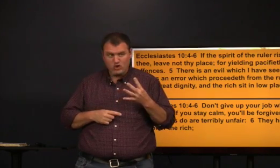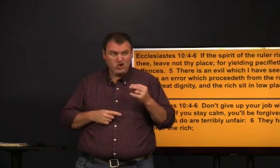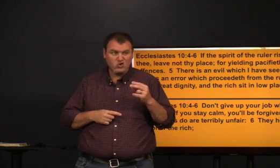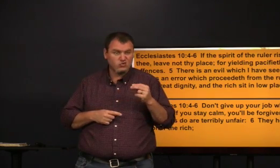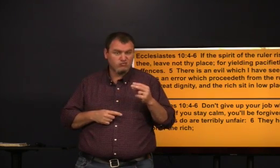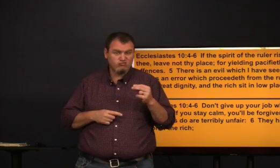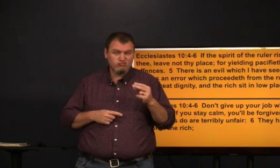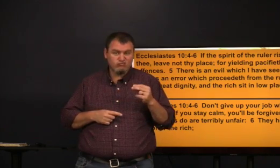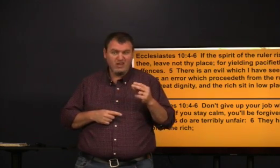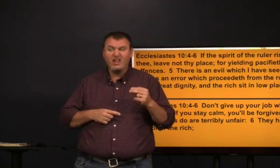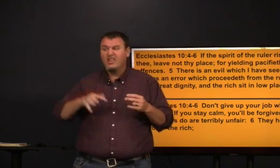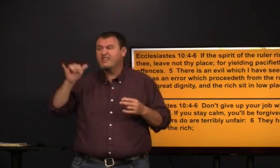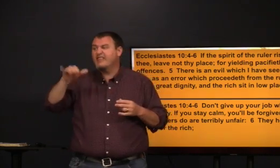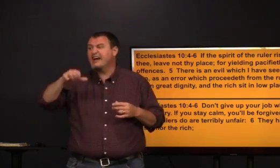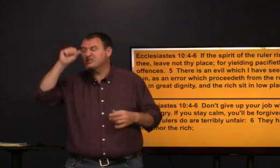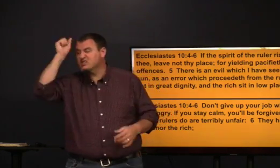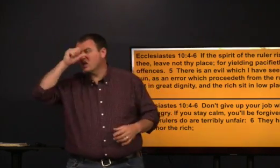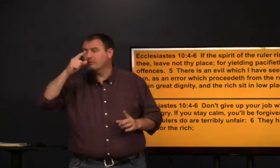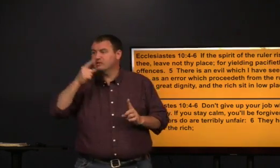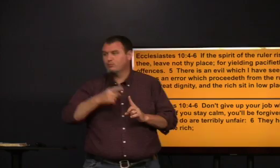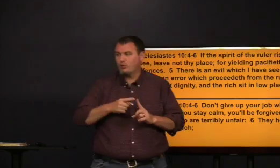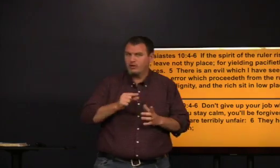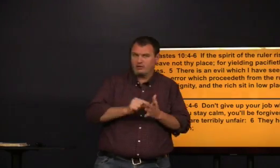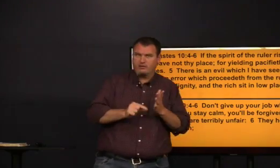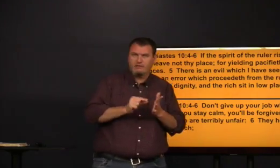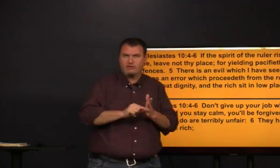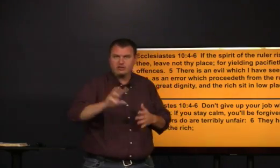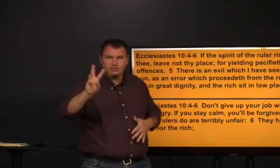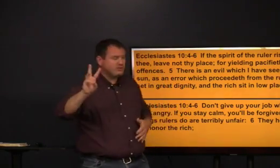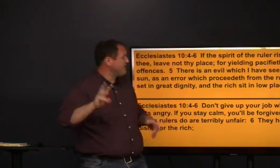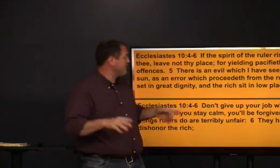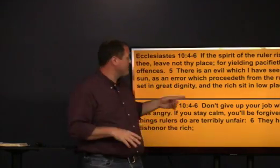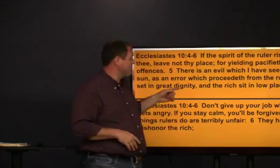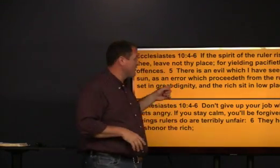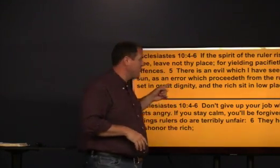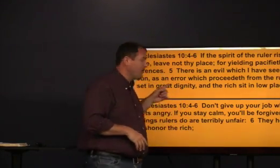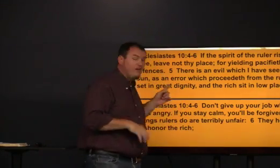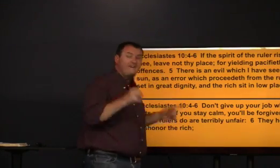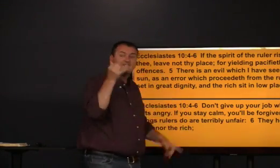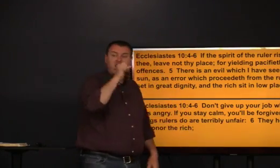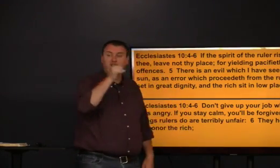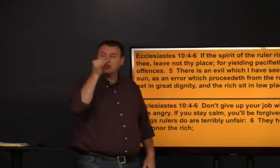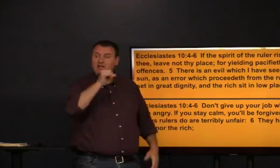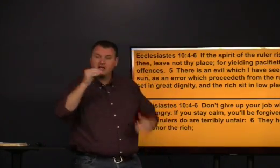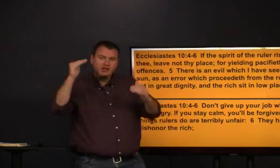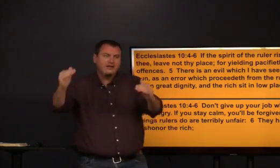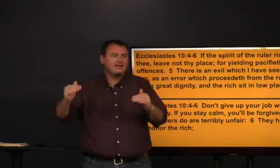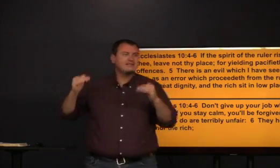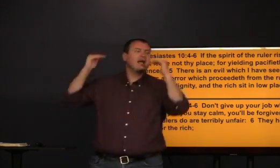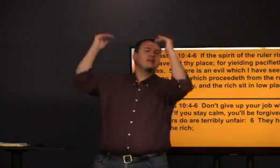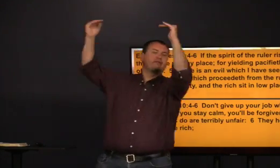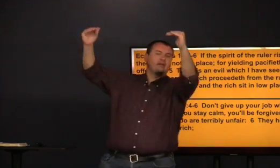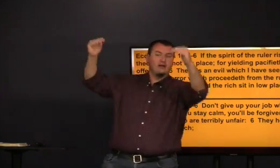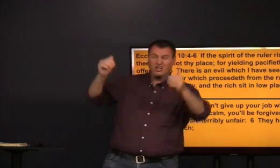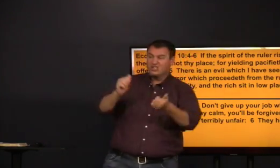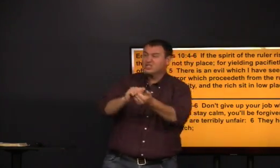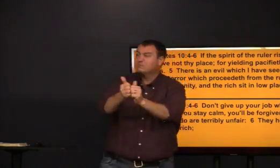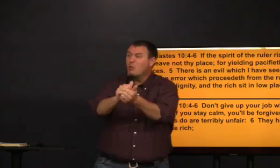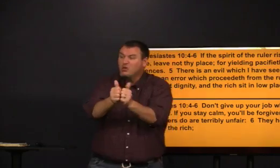No. That's Solomon's point, verse number 6. Folly is elevated.